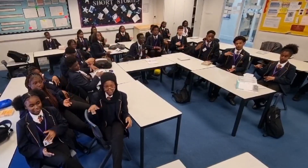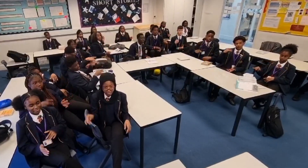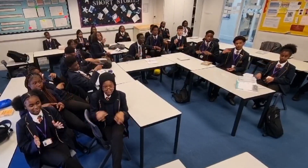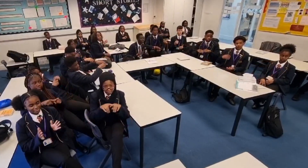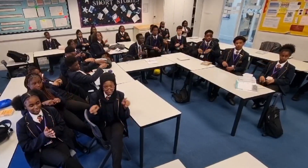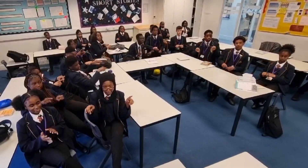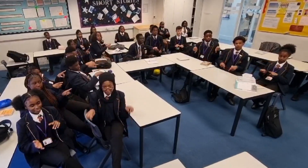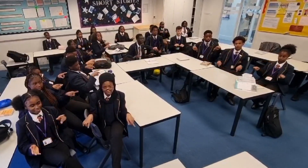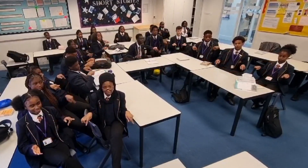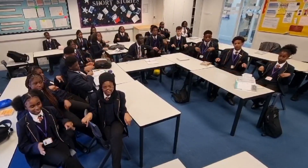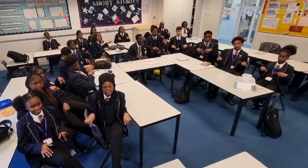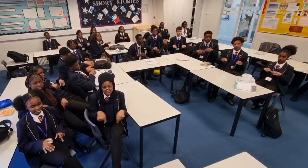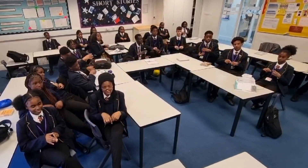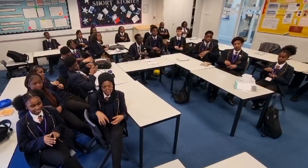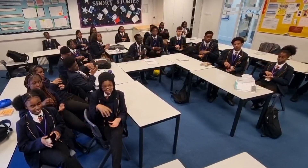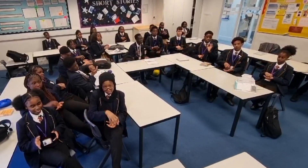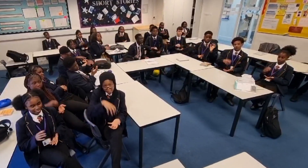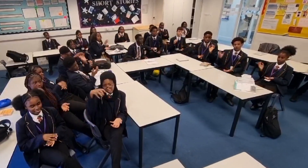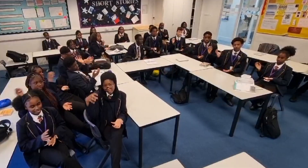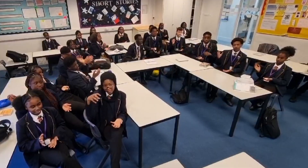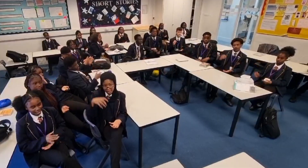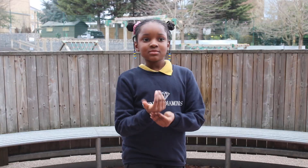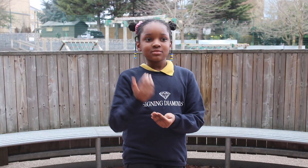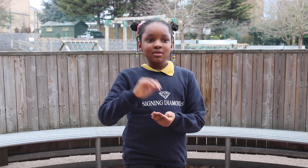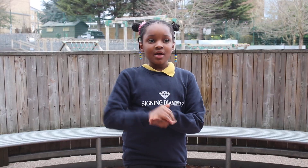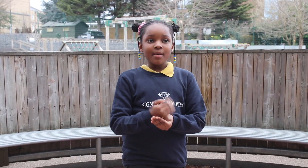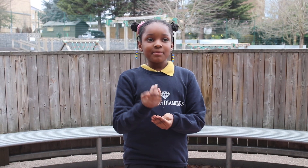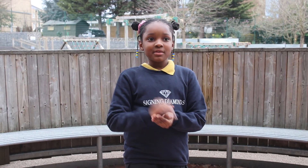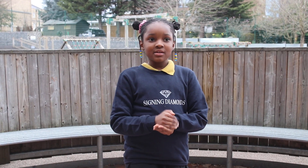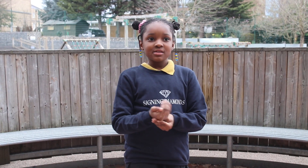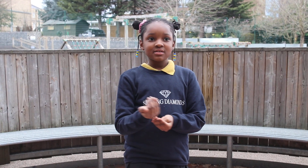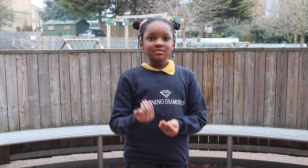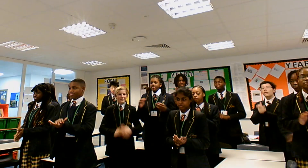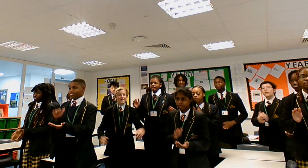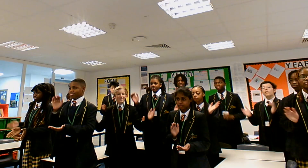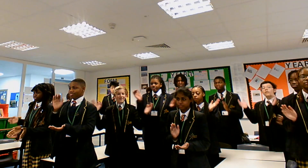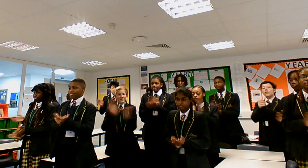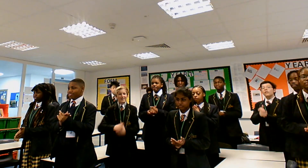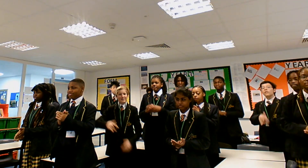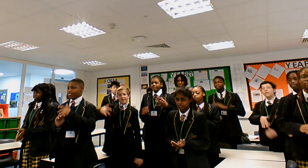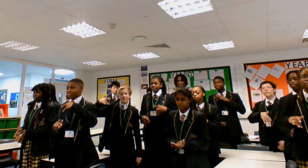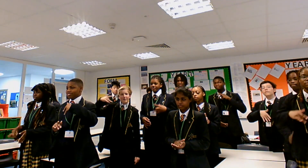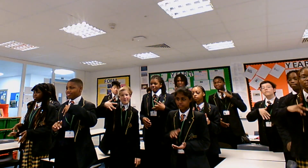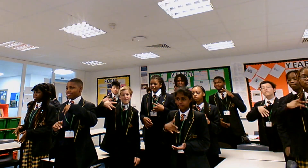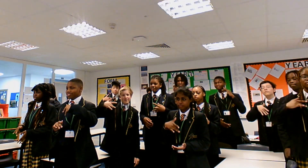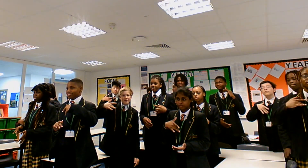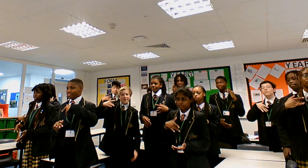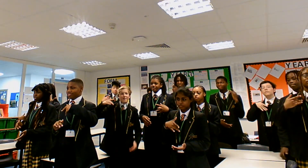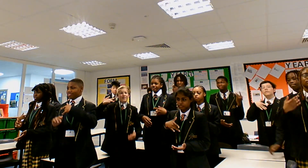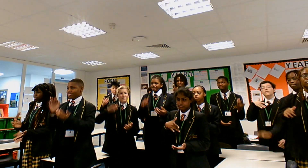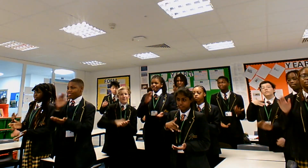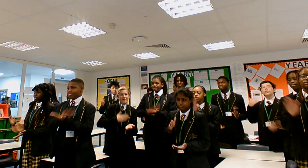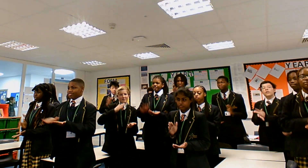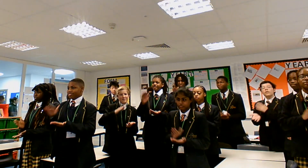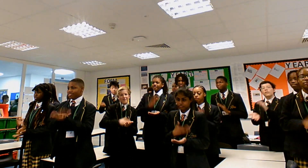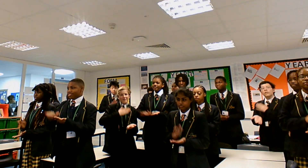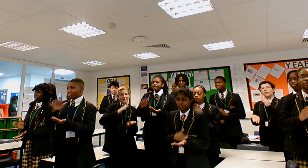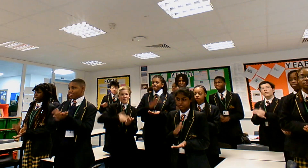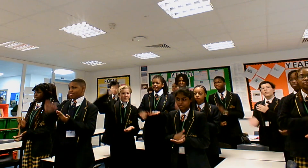a room without a roof. Because I'm happy. Clap along to think you feel like happiness is the